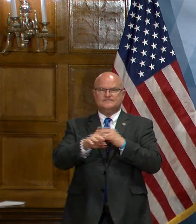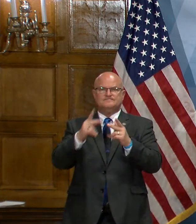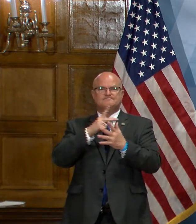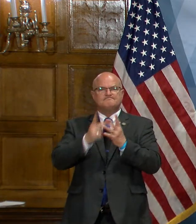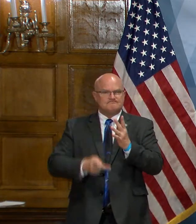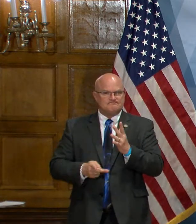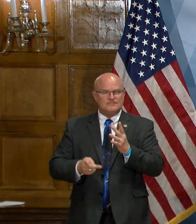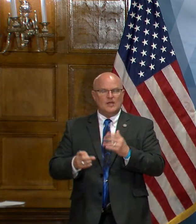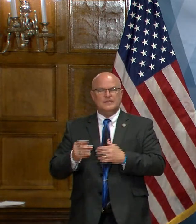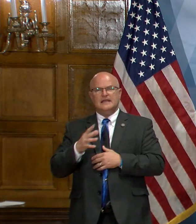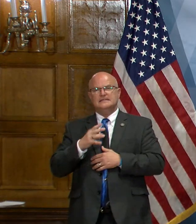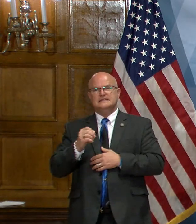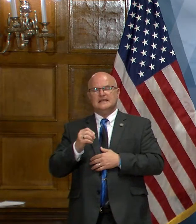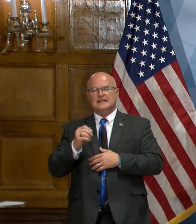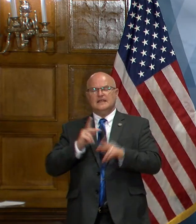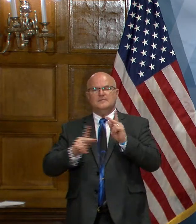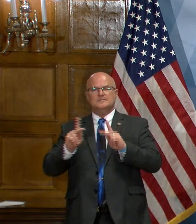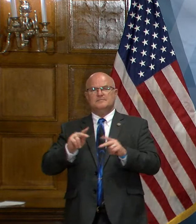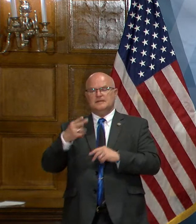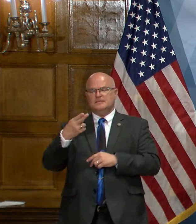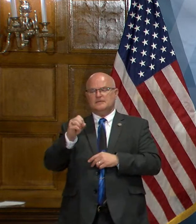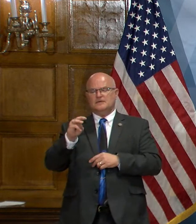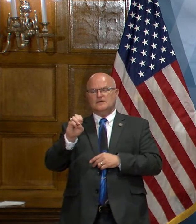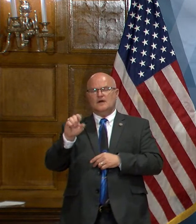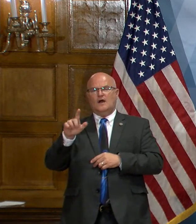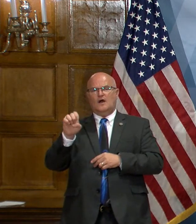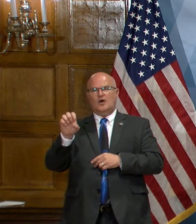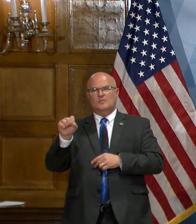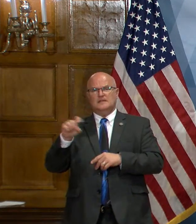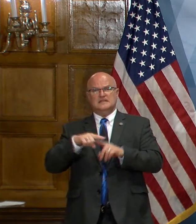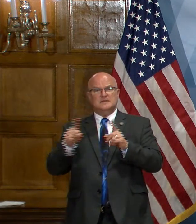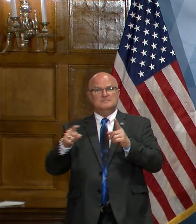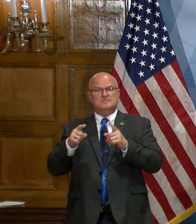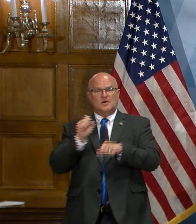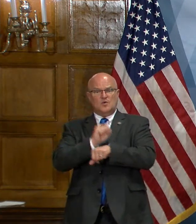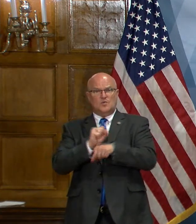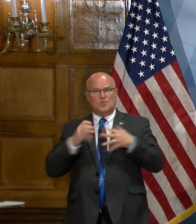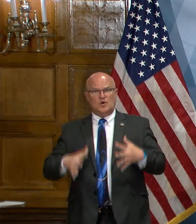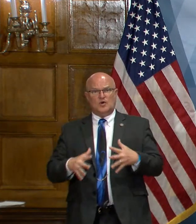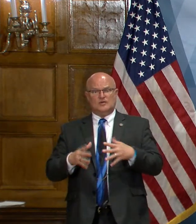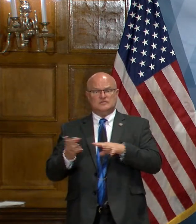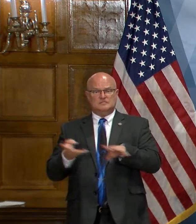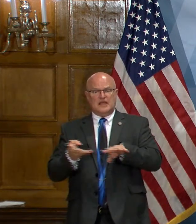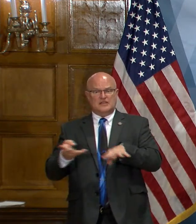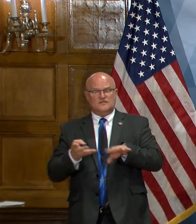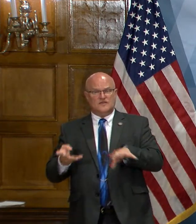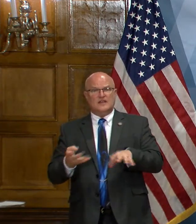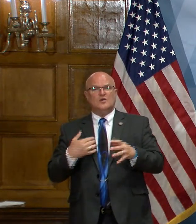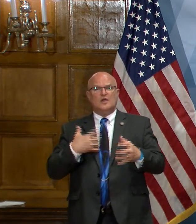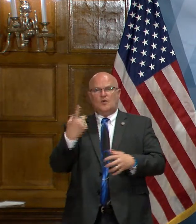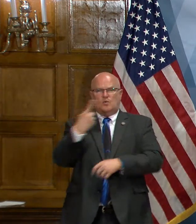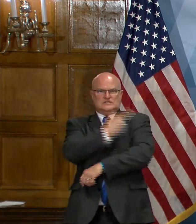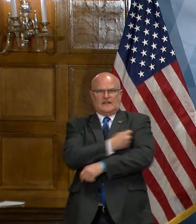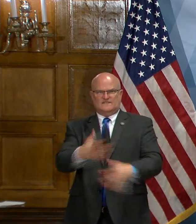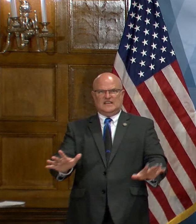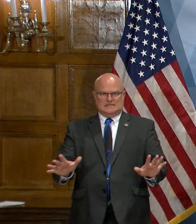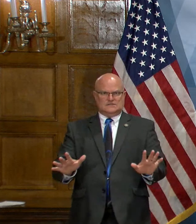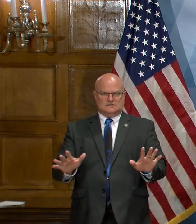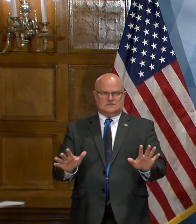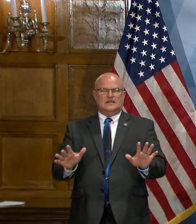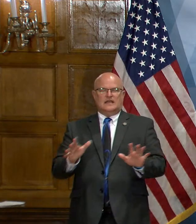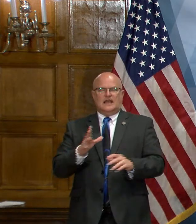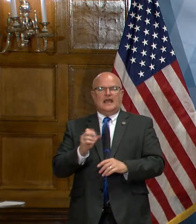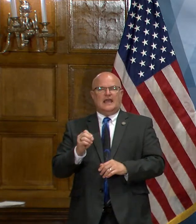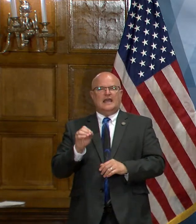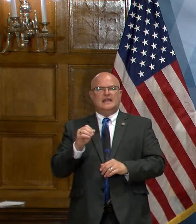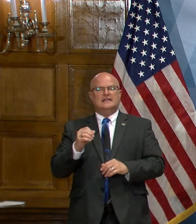there's homeless population, but also workers in manufacturing facilities. They like to have one shot